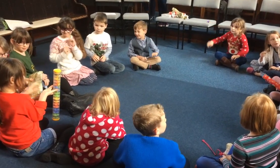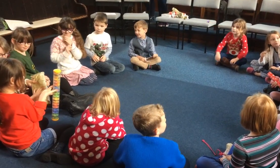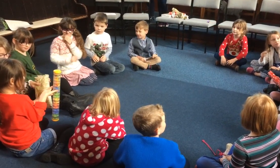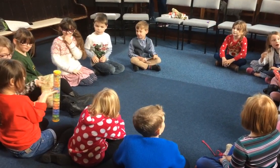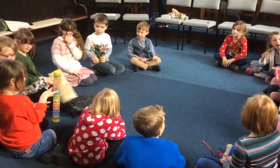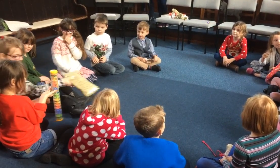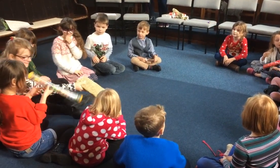inside. Little donkey, as